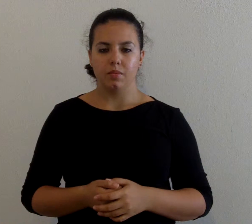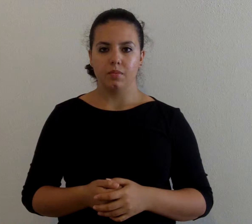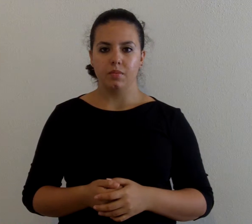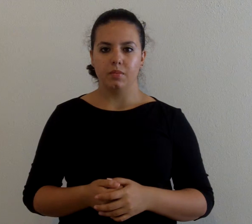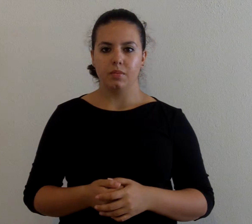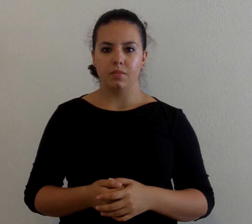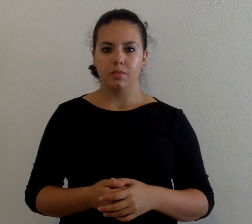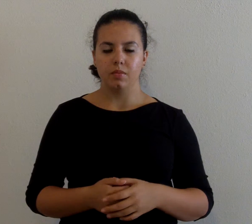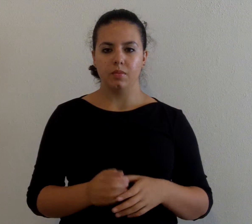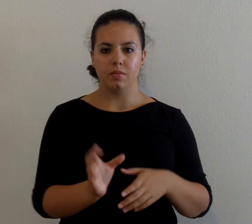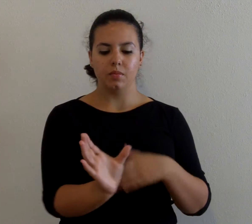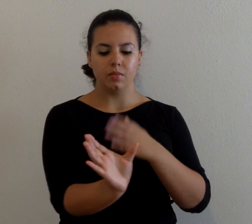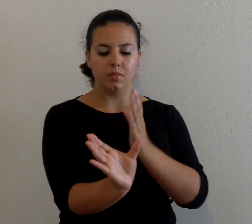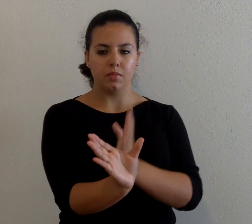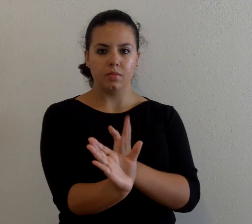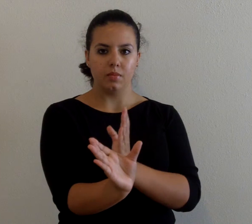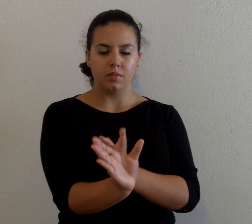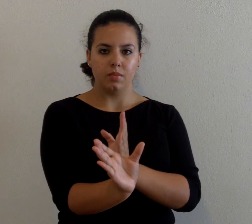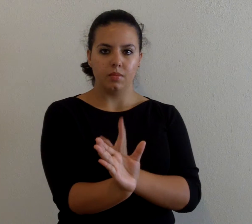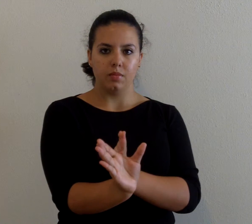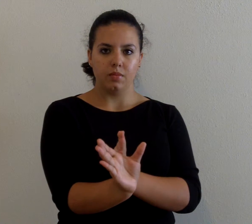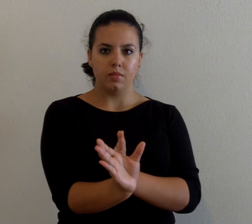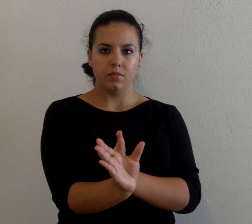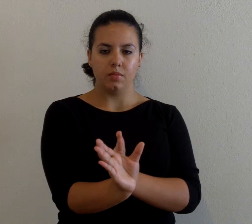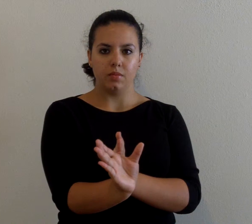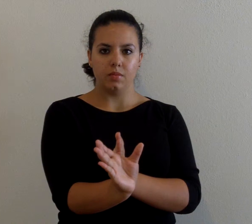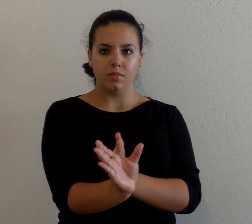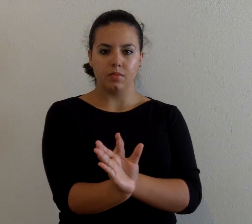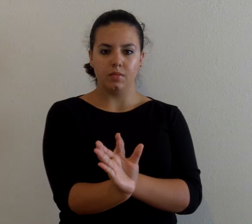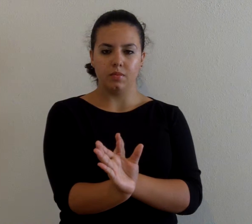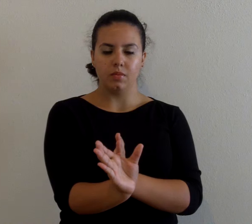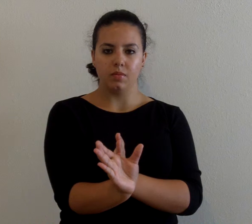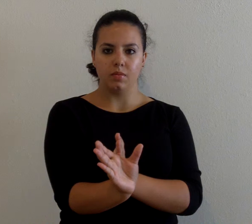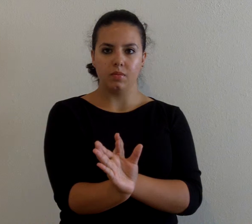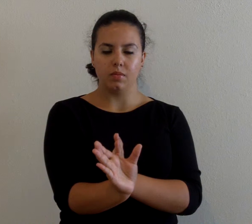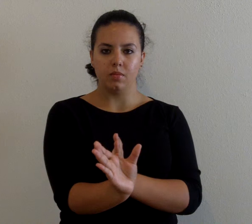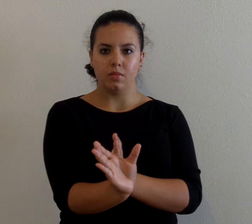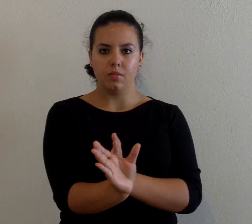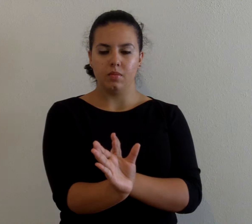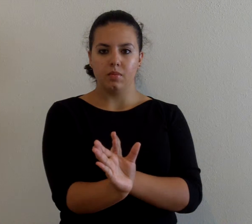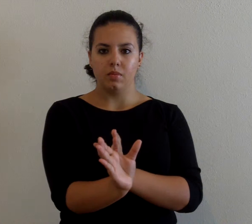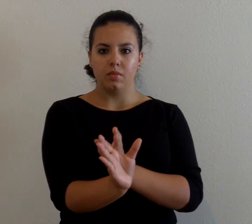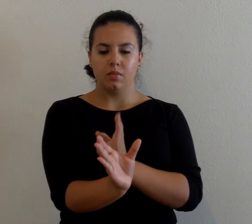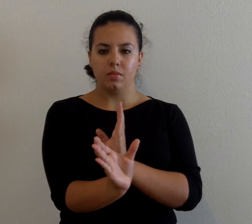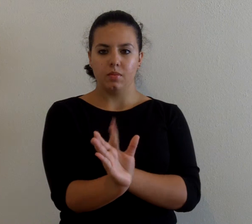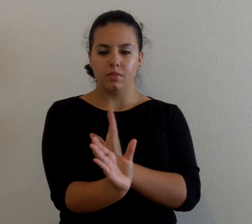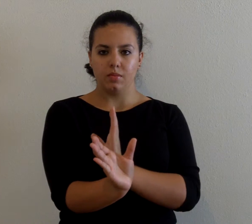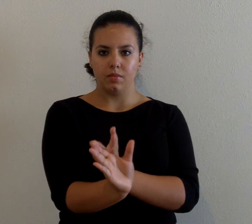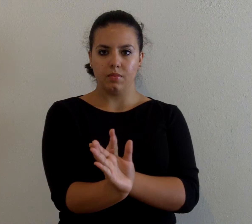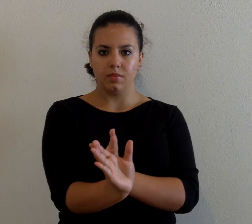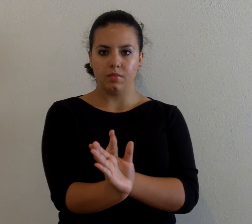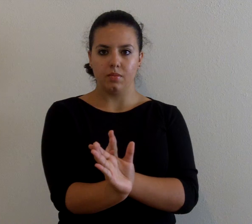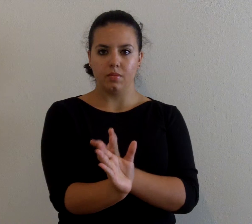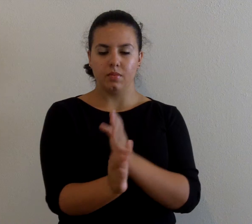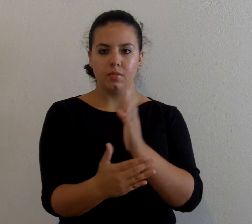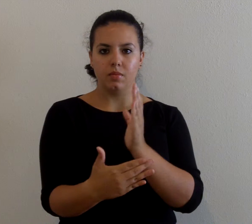Psychology, psychology. Need to be careful, this one messes everybody up. Psychology,